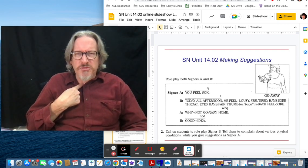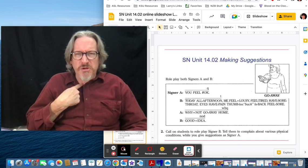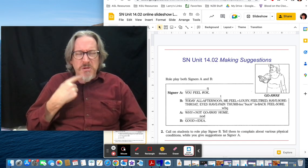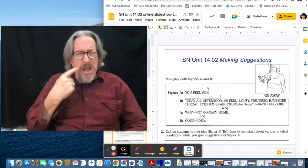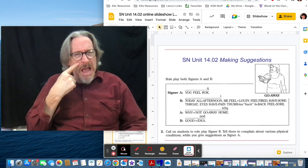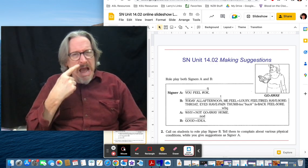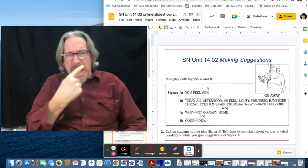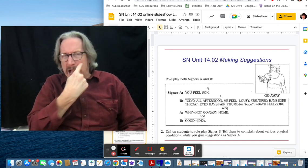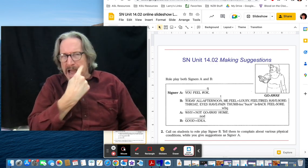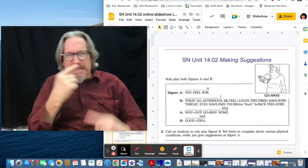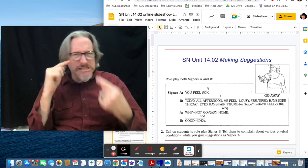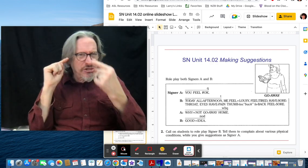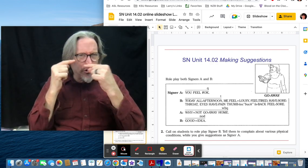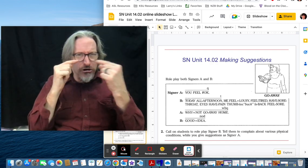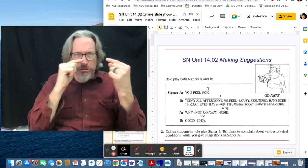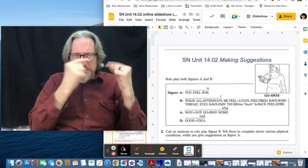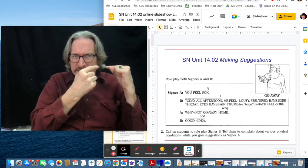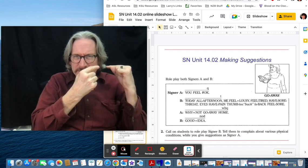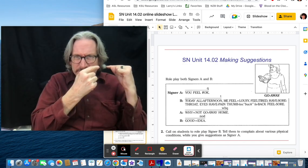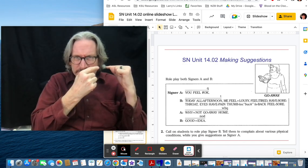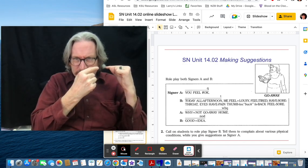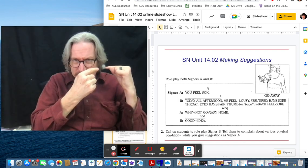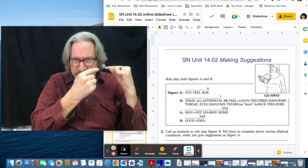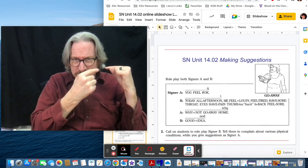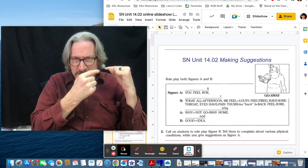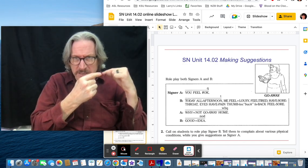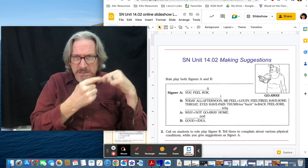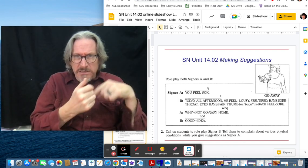sore throat, eyes hurt,